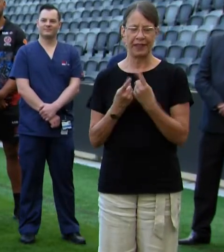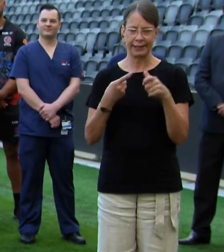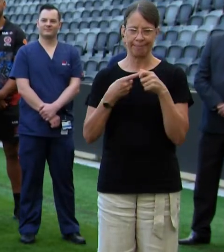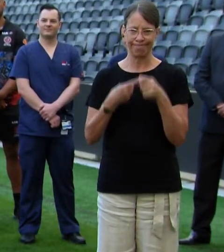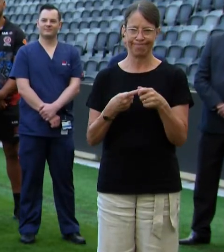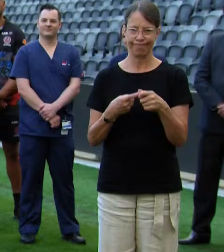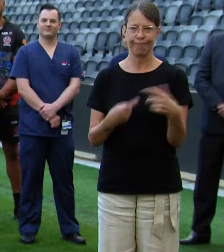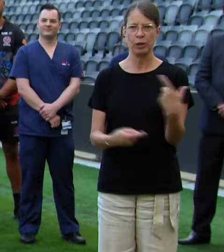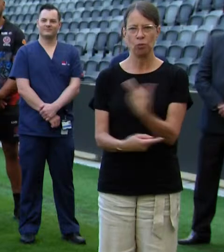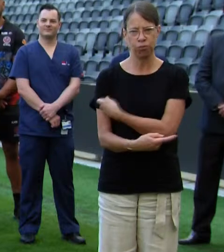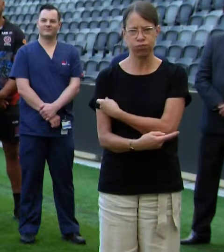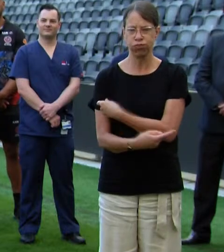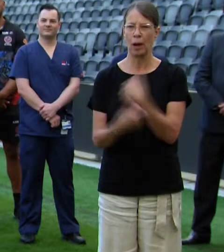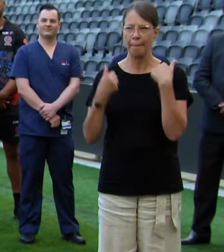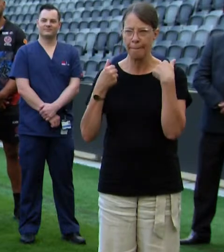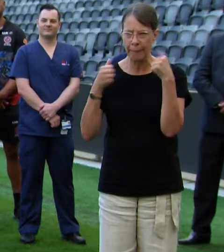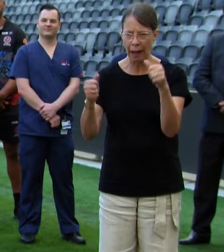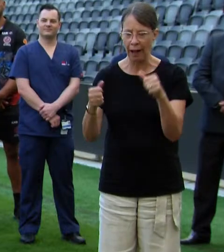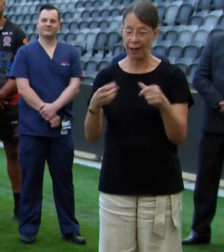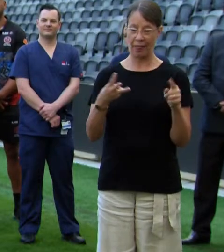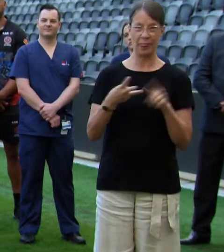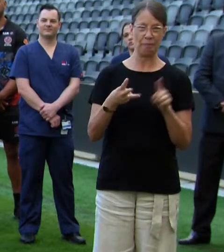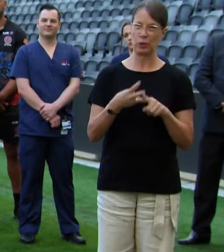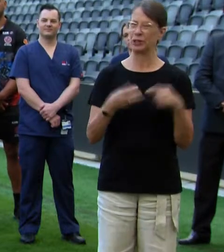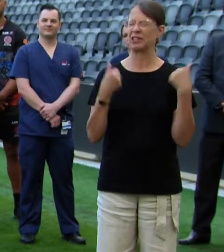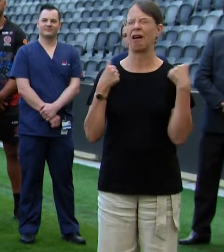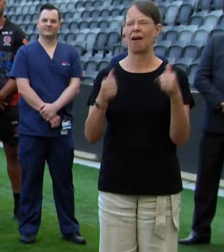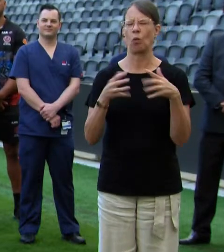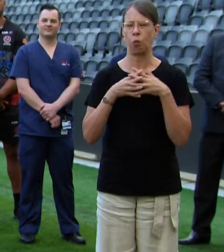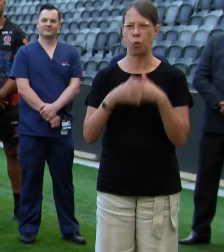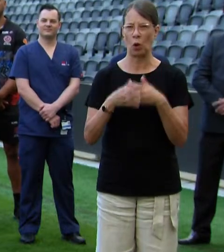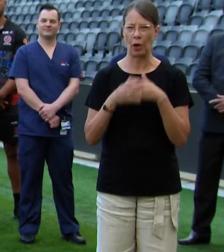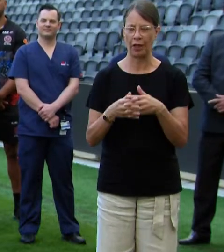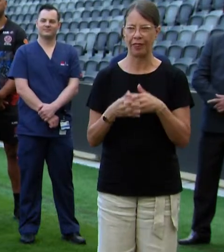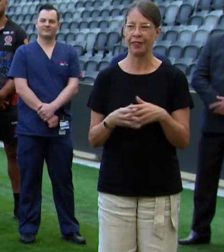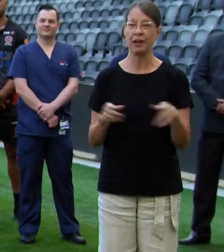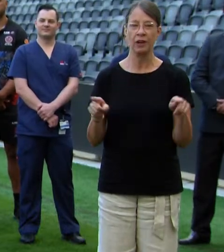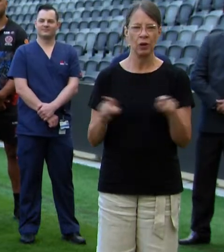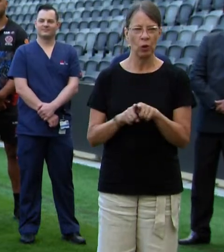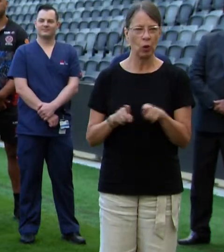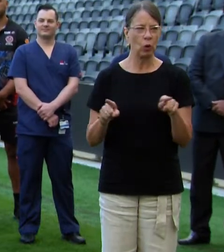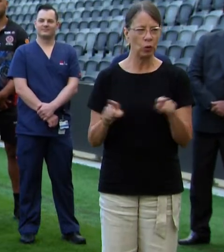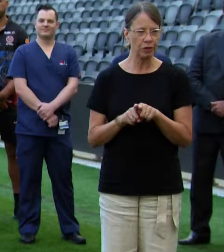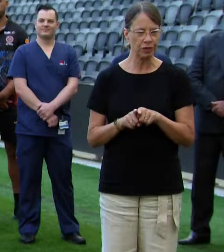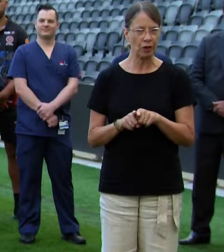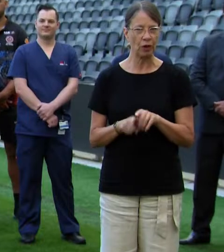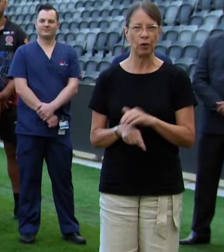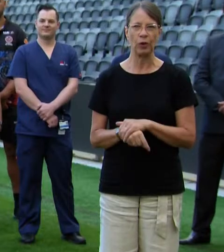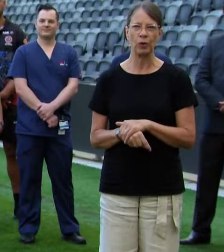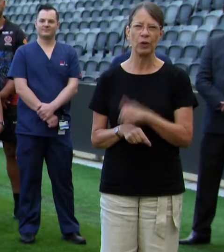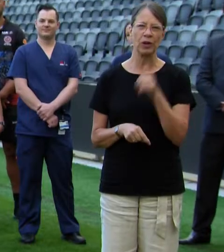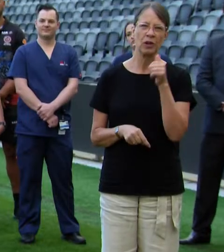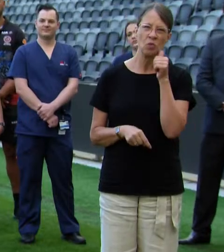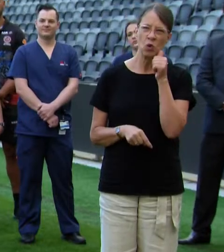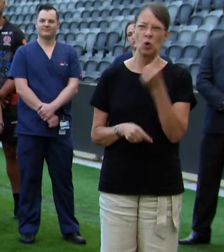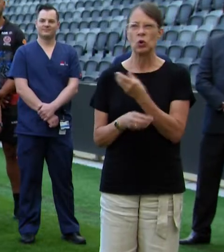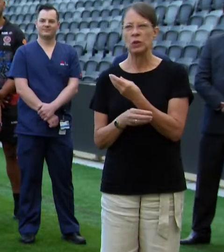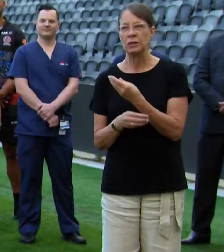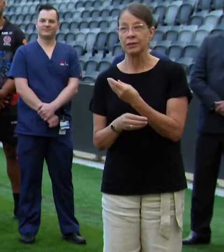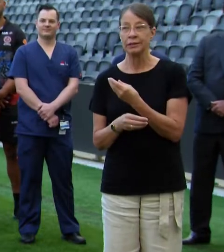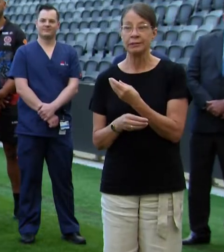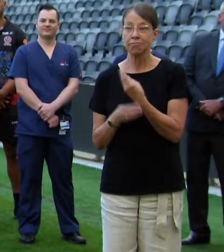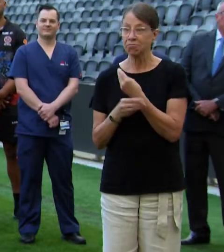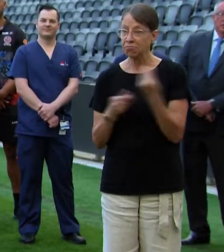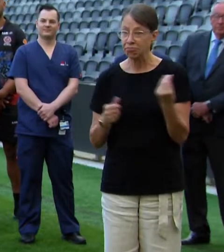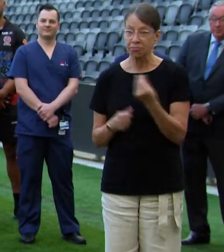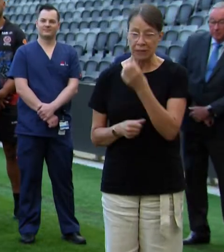that boosters work, and we also know that, as the Minister said, even though the Aboriginal take-up of vaccines has been very high